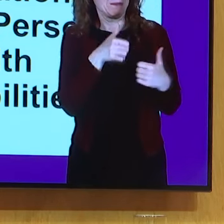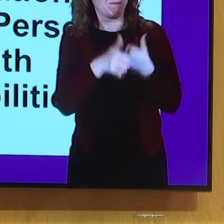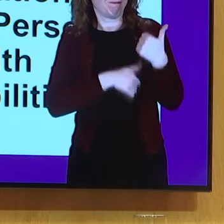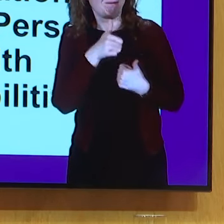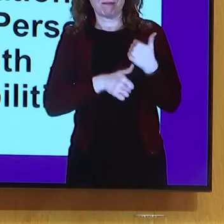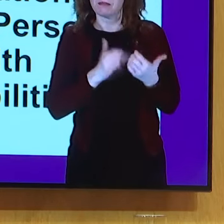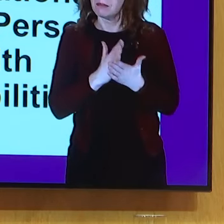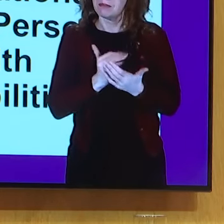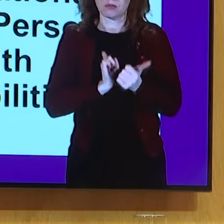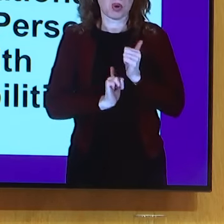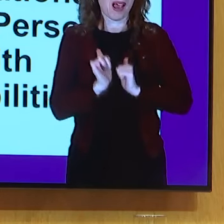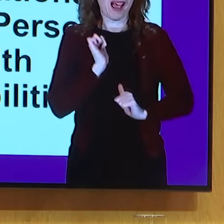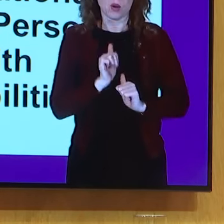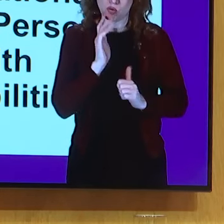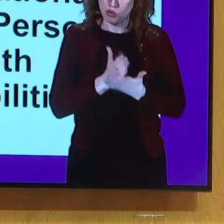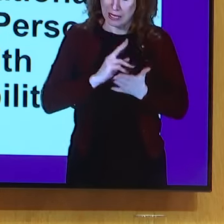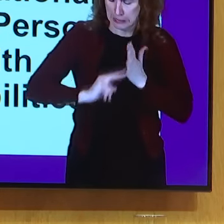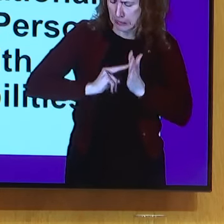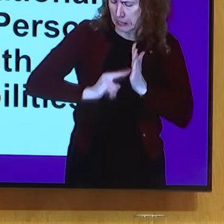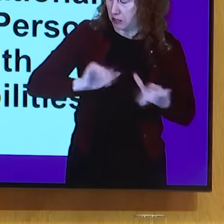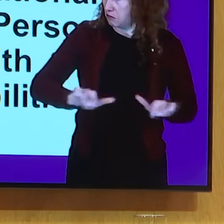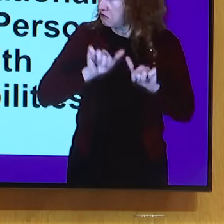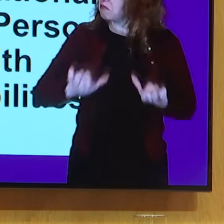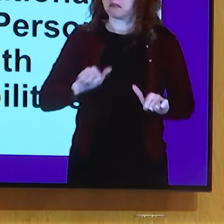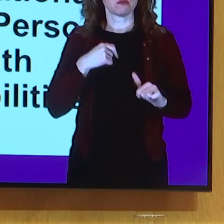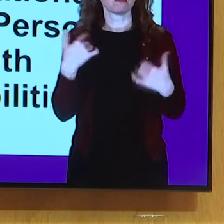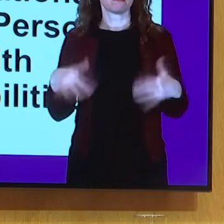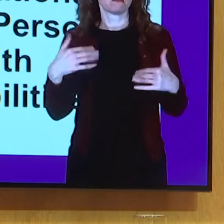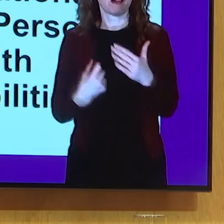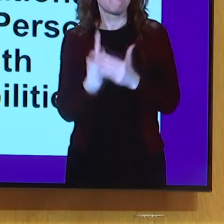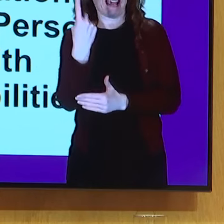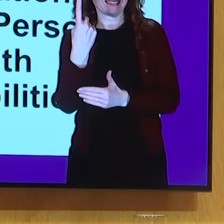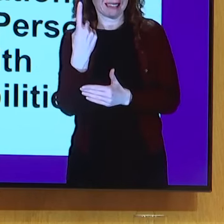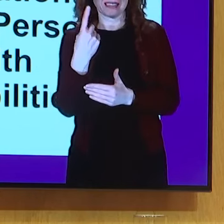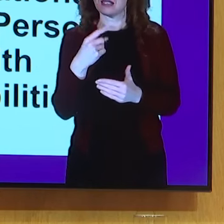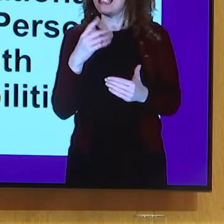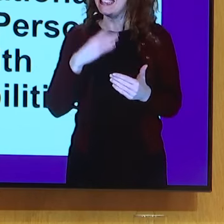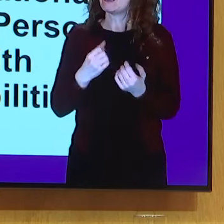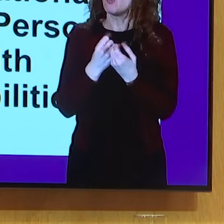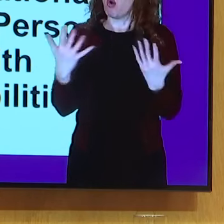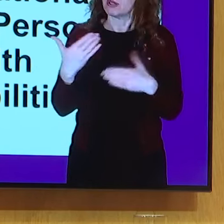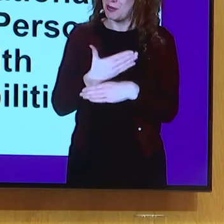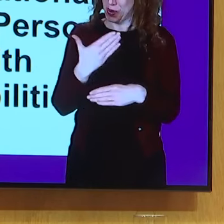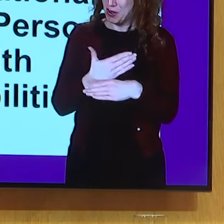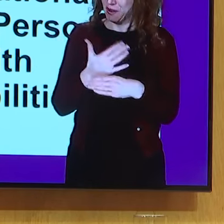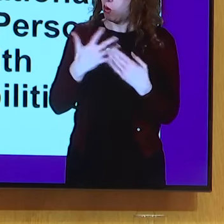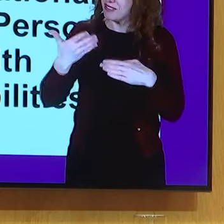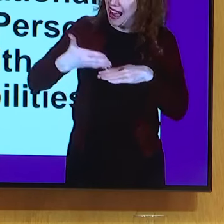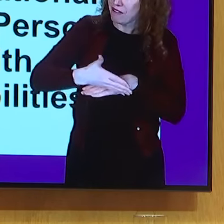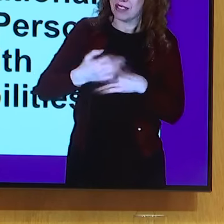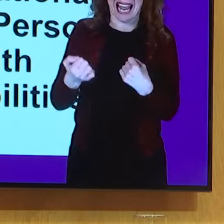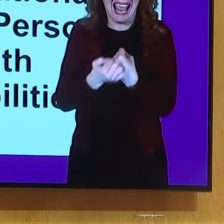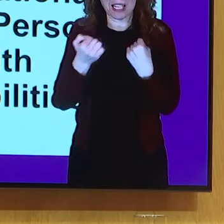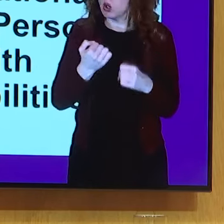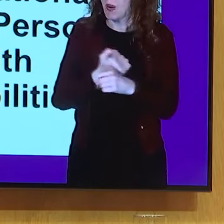be prouder of the way that you've pulled this off. It is an incredible event. It takes a lot of work and effort and energy to do anything